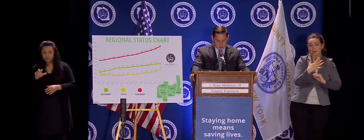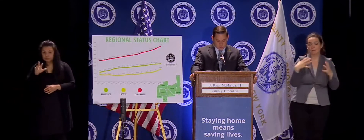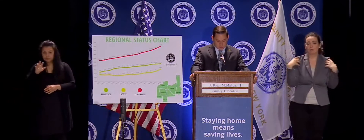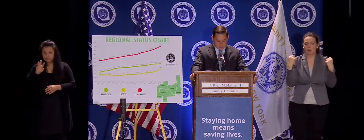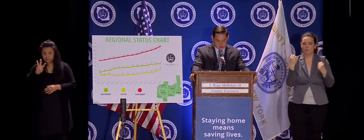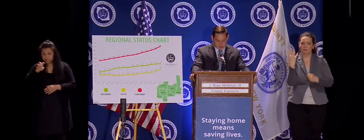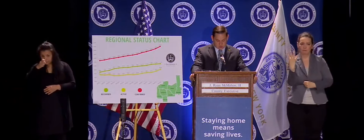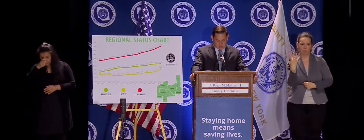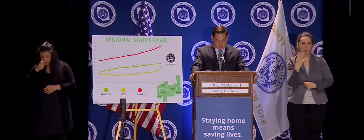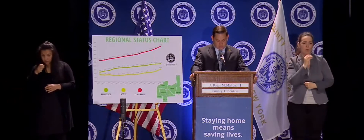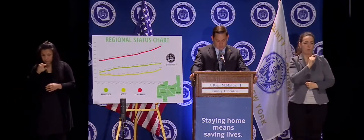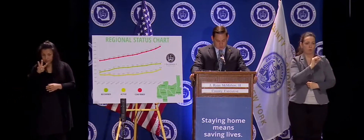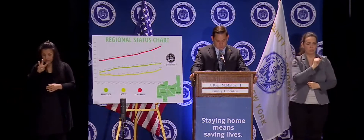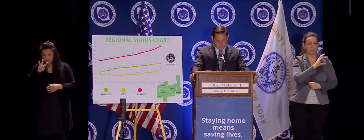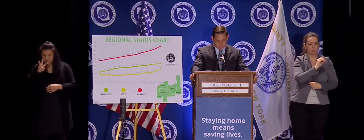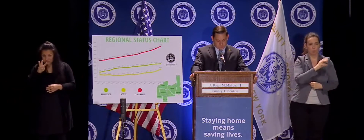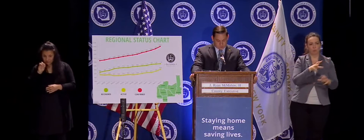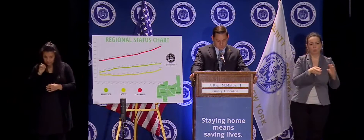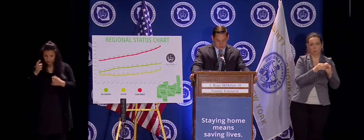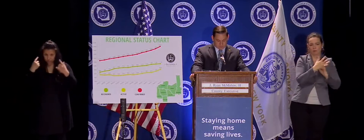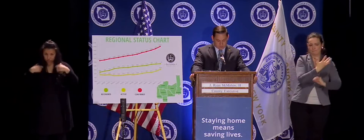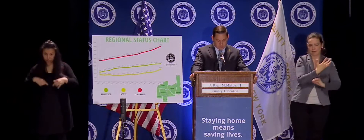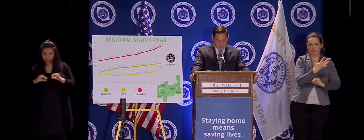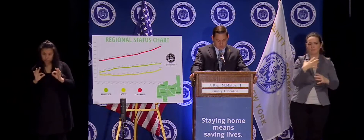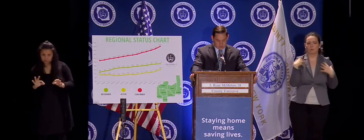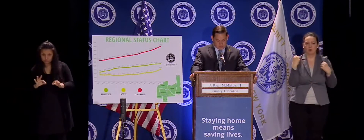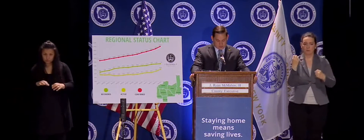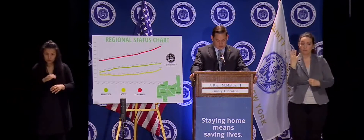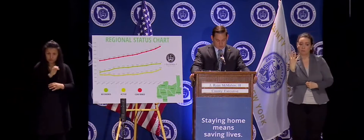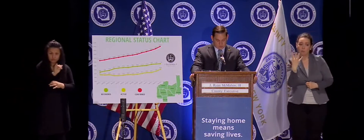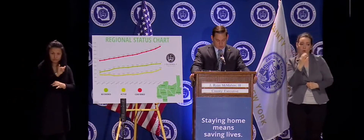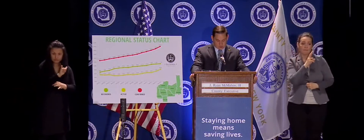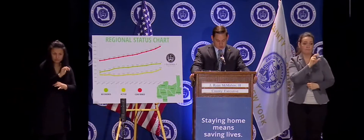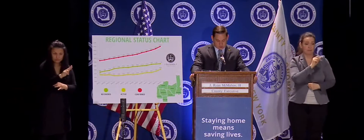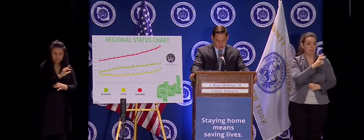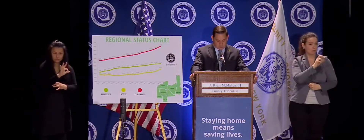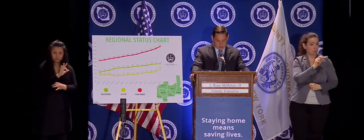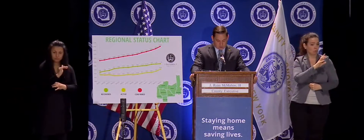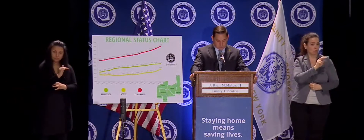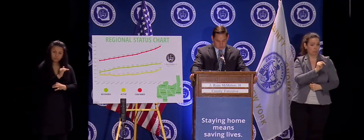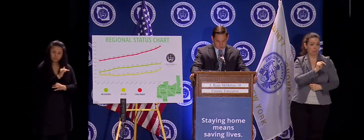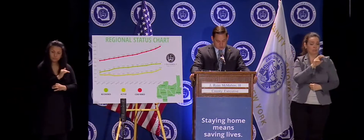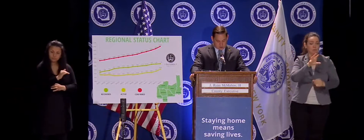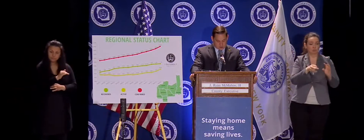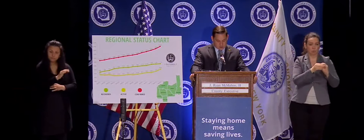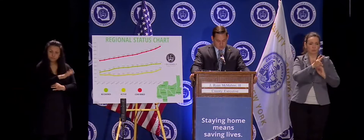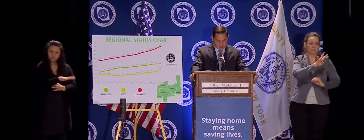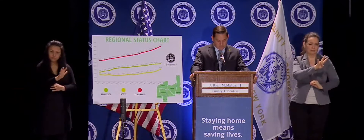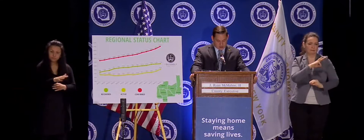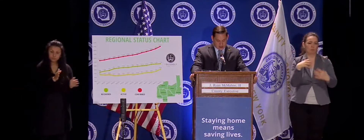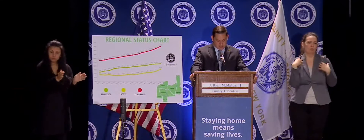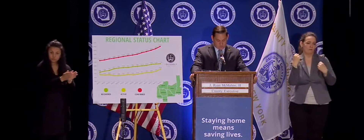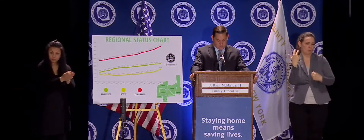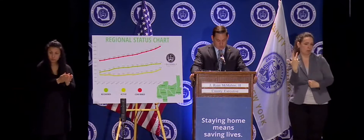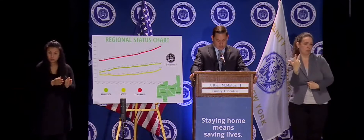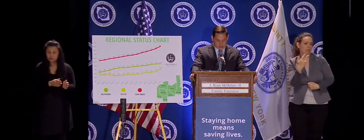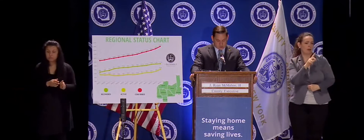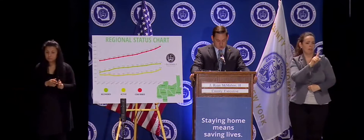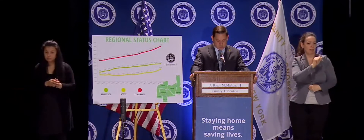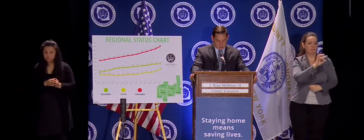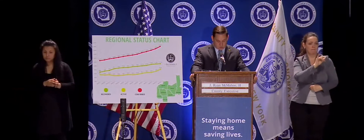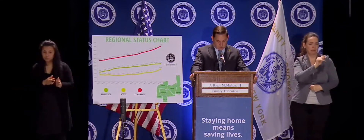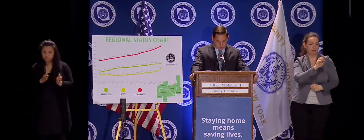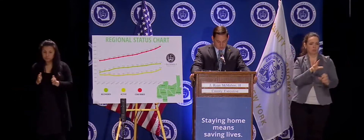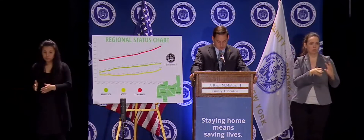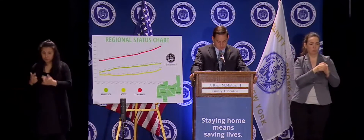15 total cases, 13 recoveries. Town of Van Buren, 7 total cases, 3 recoveries. Lafayette, 4